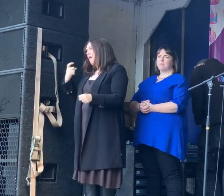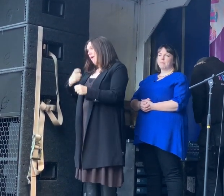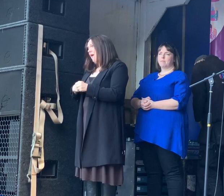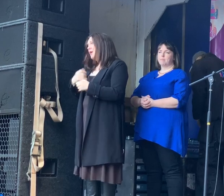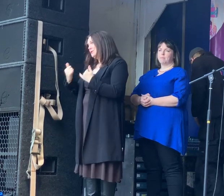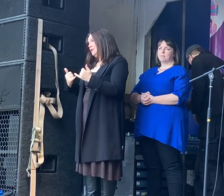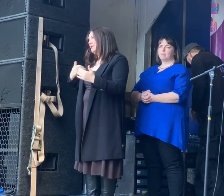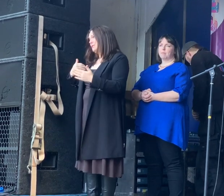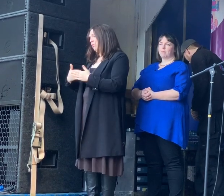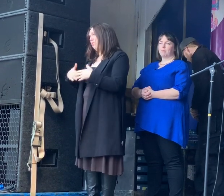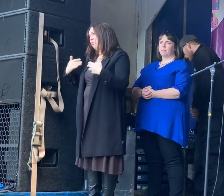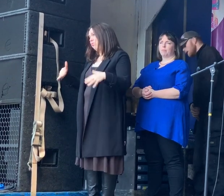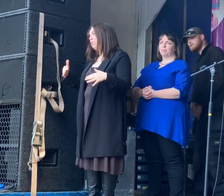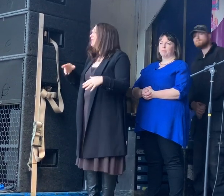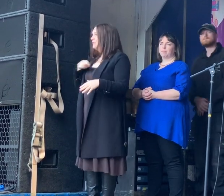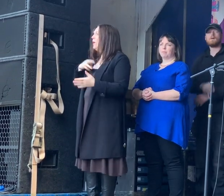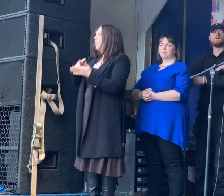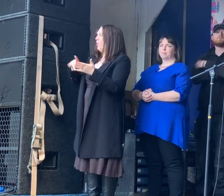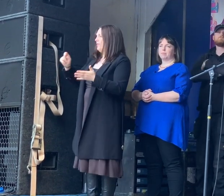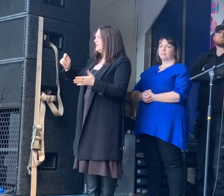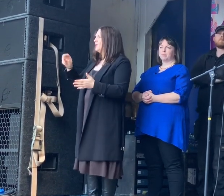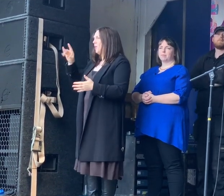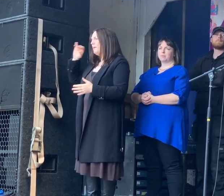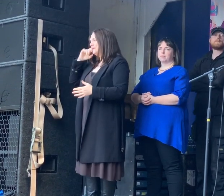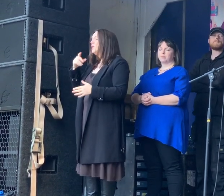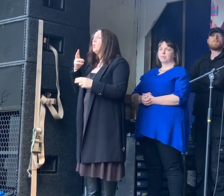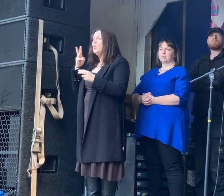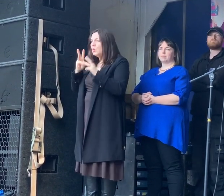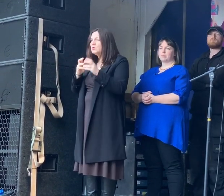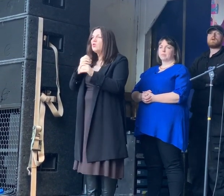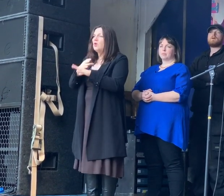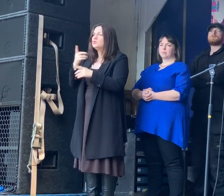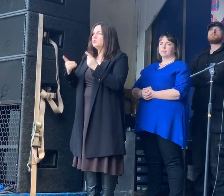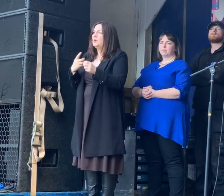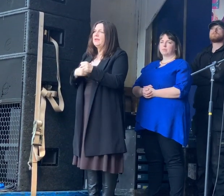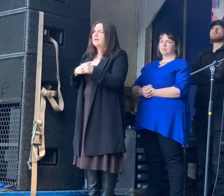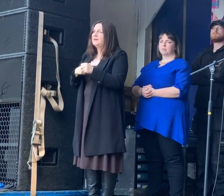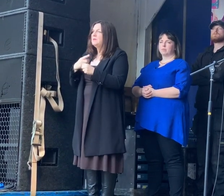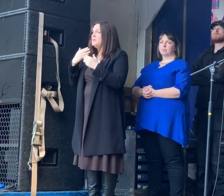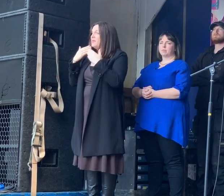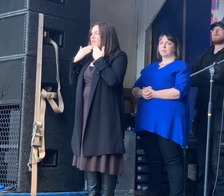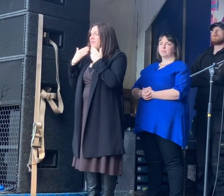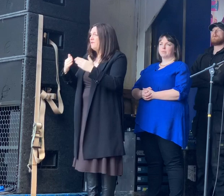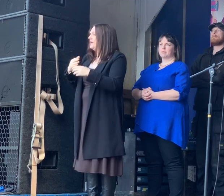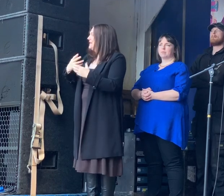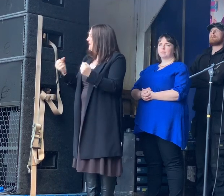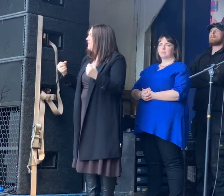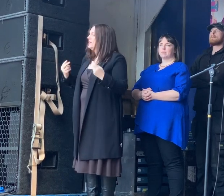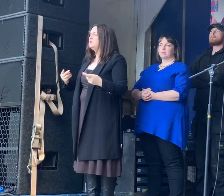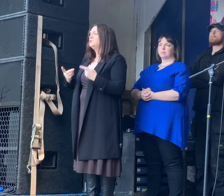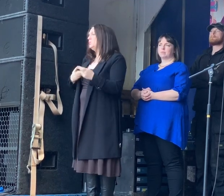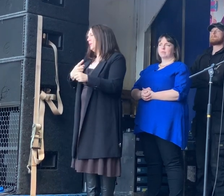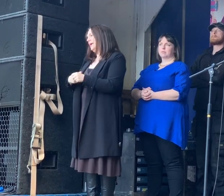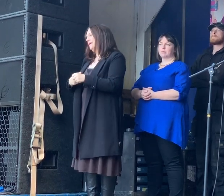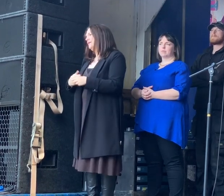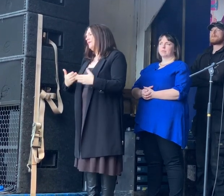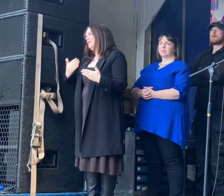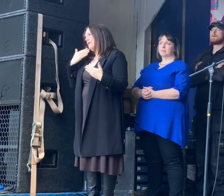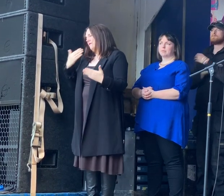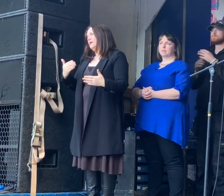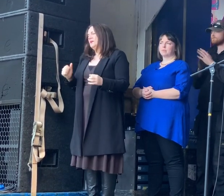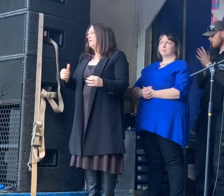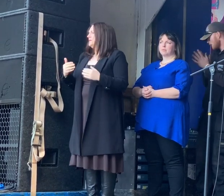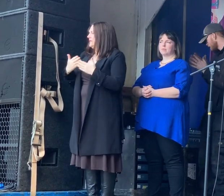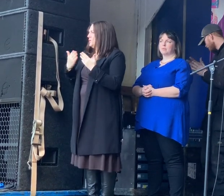hard, it's really made it worth it. And we'd all do it all again, but never, thankfully we never ever will have to. So thank you so